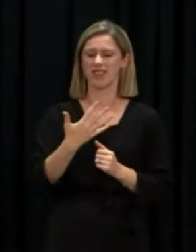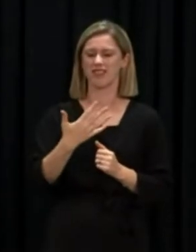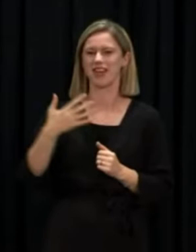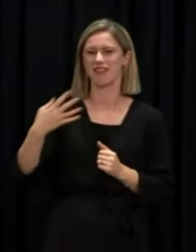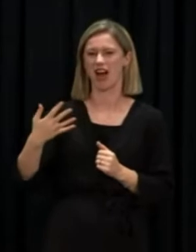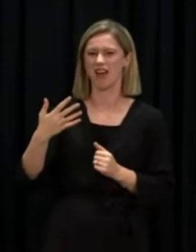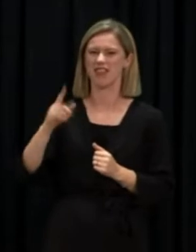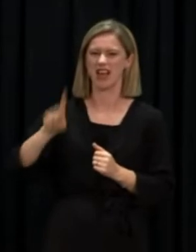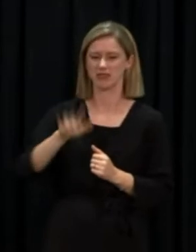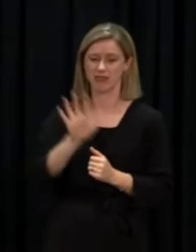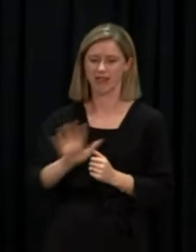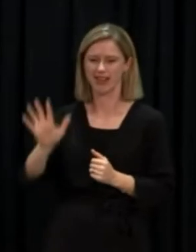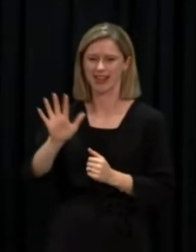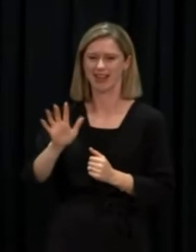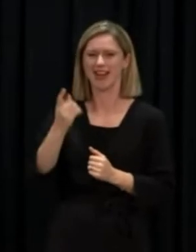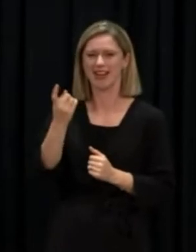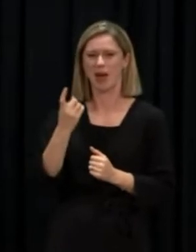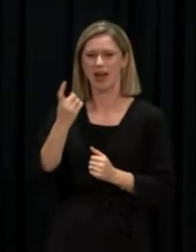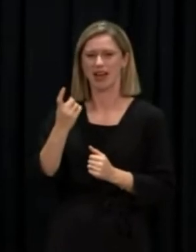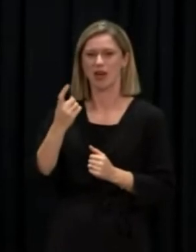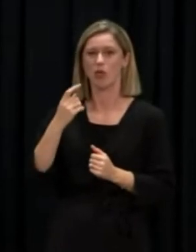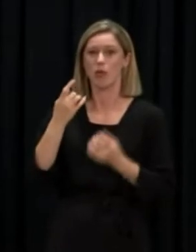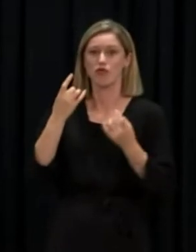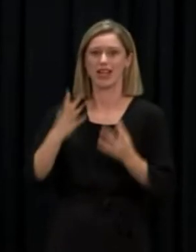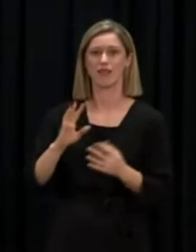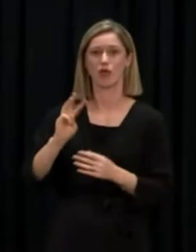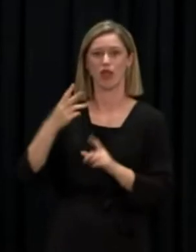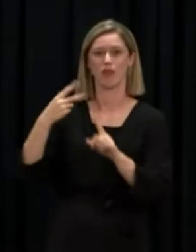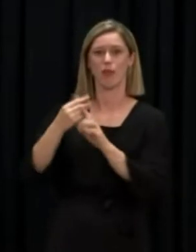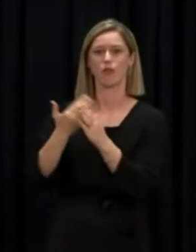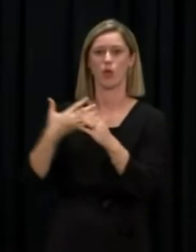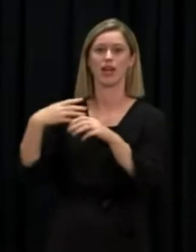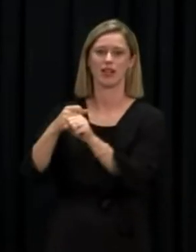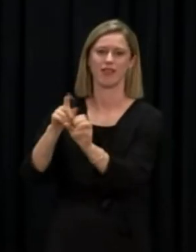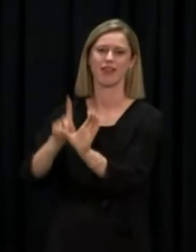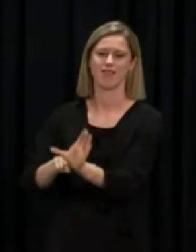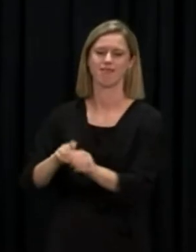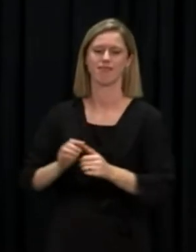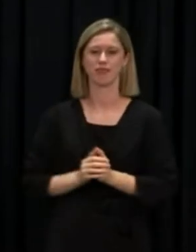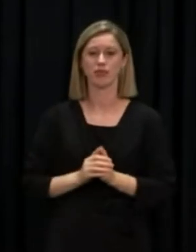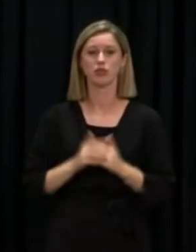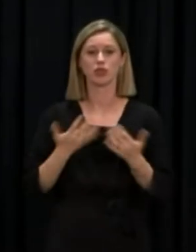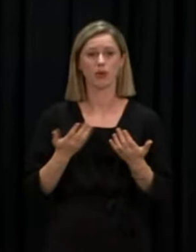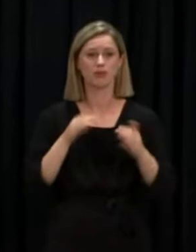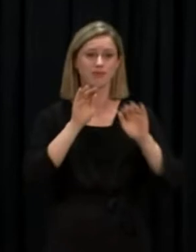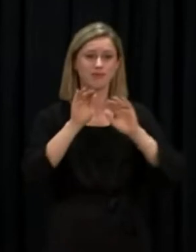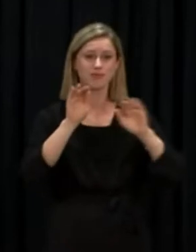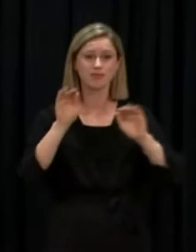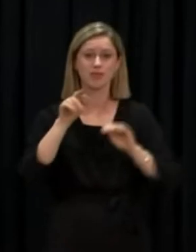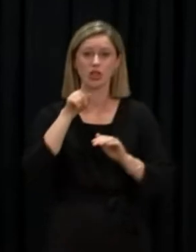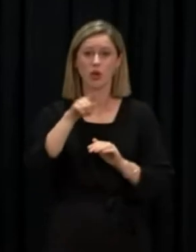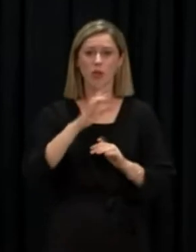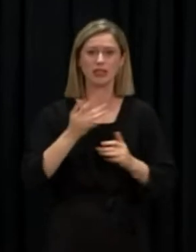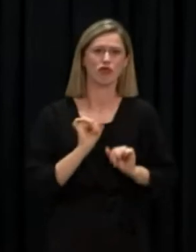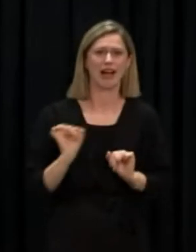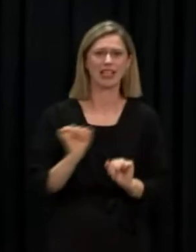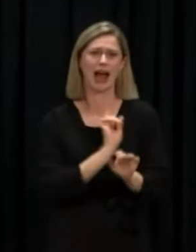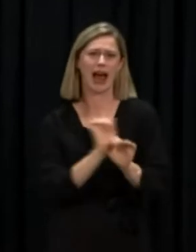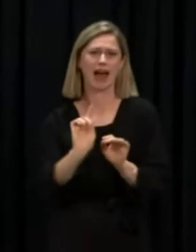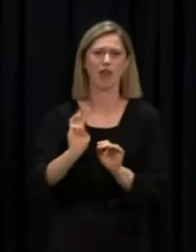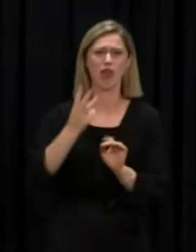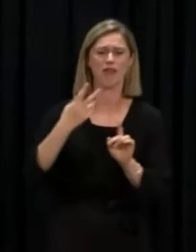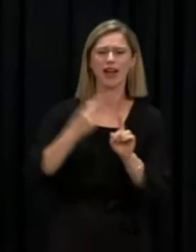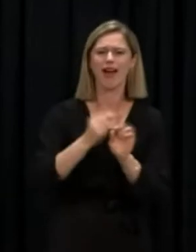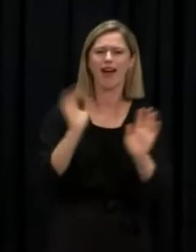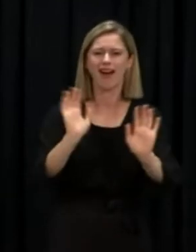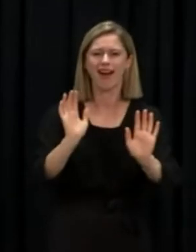455,847 in total will be eligible for a booster by the end of the year. So a reminder, you don't need to rush to get this done.